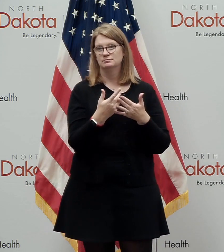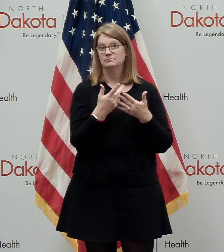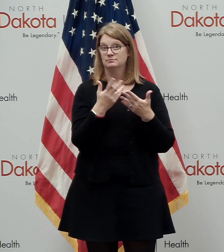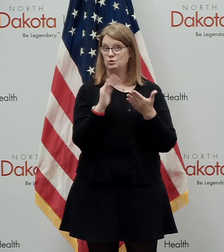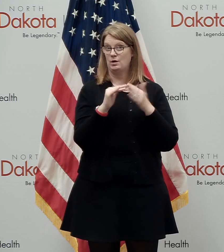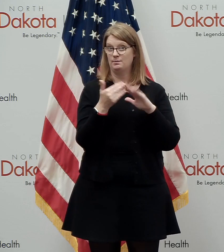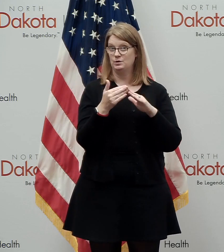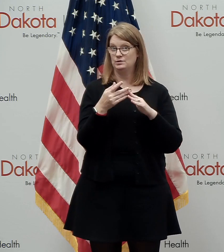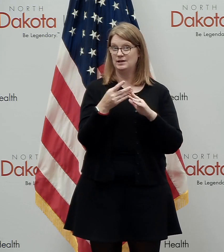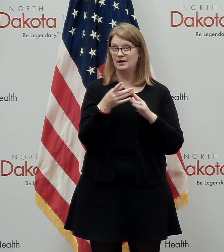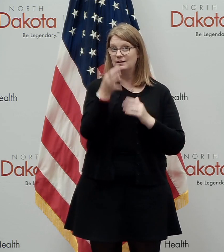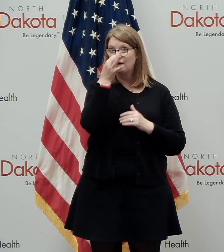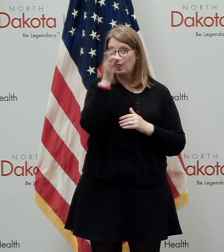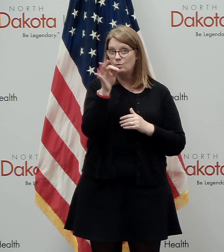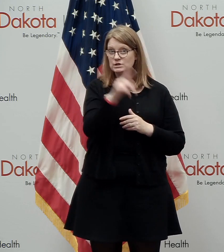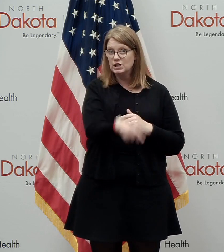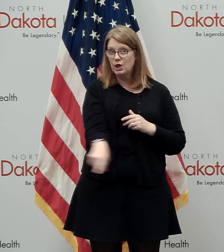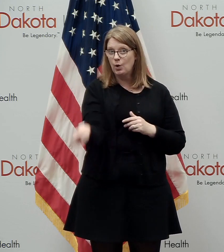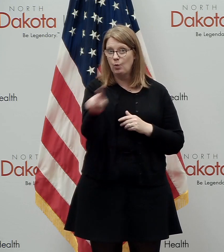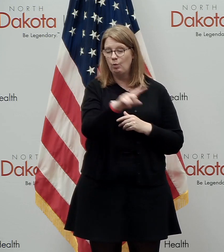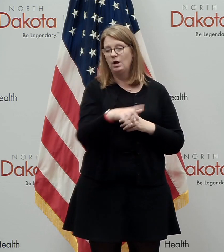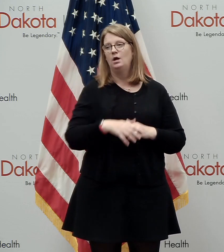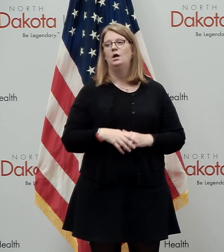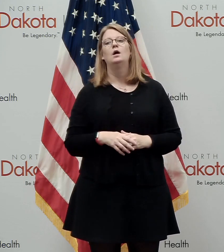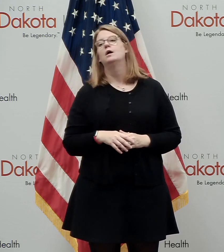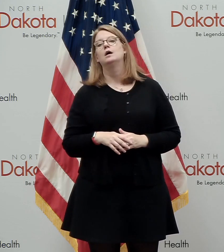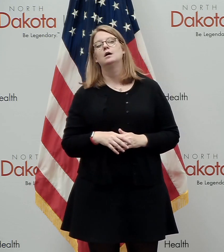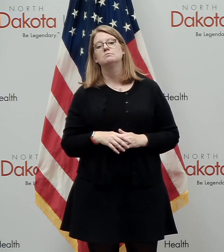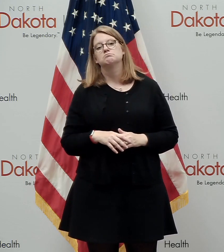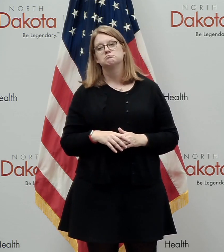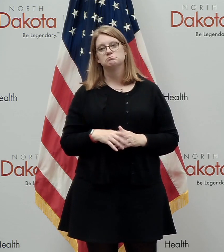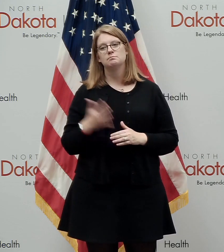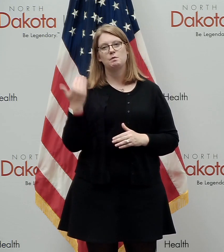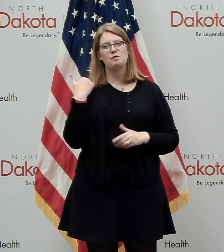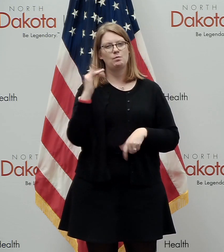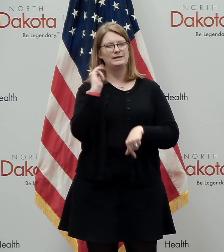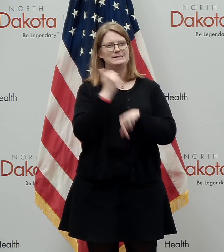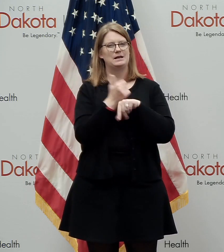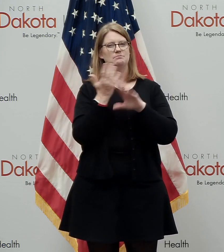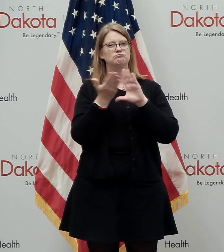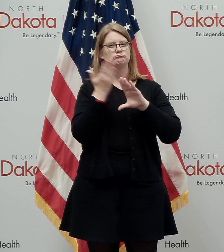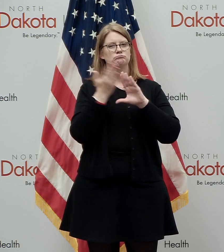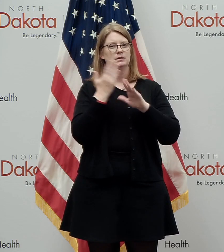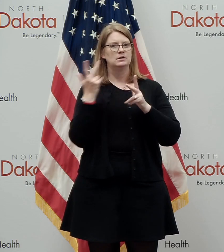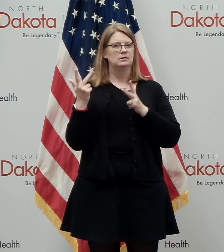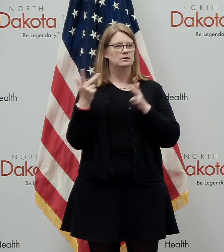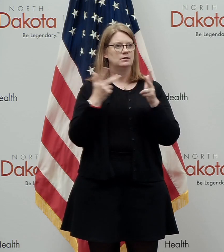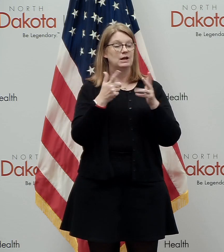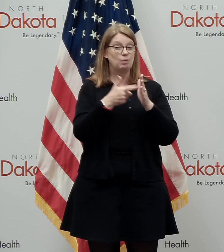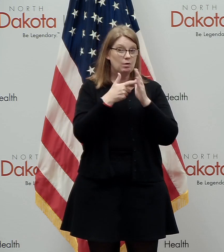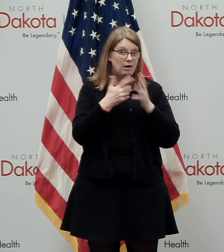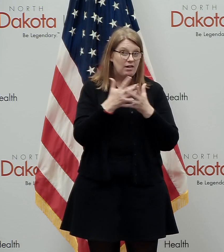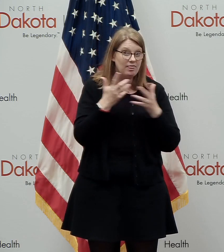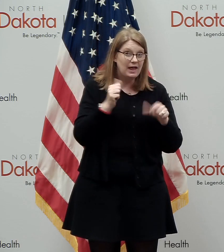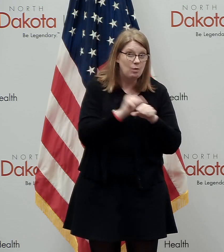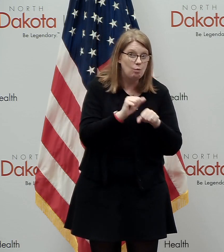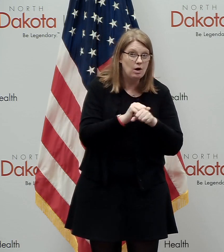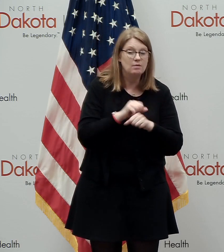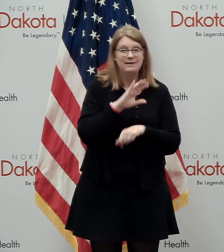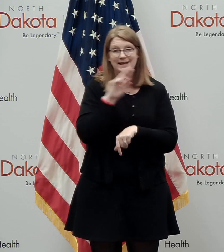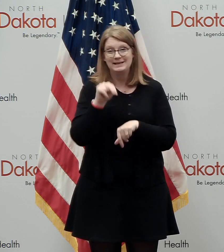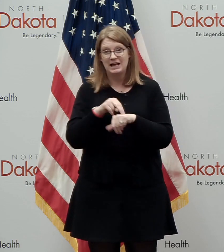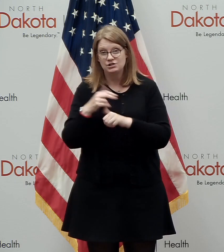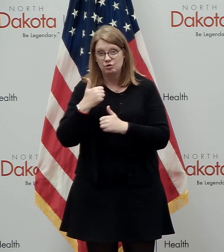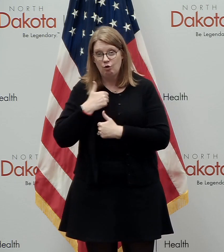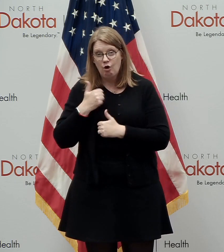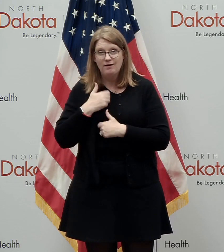you, because we did have, when we were running those, we were getting high participation. They required a lot of work by our National Guard and